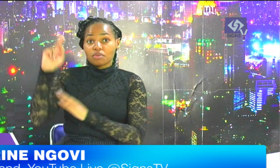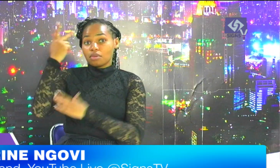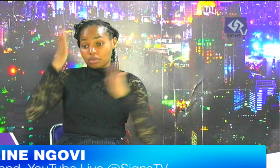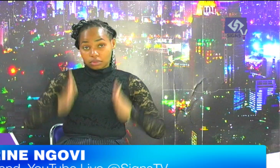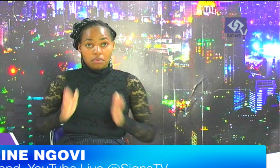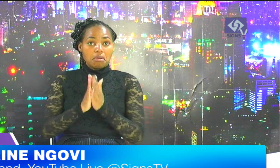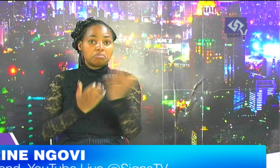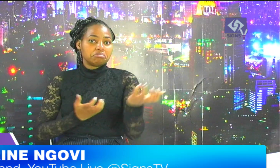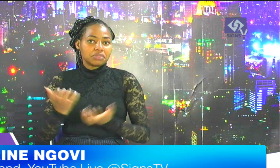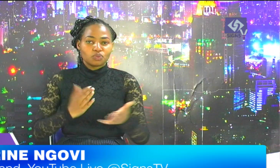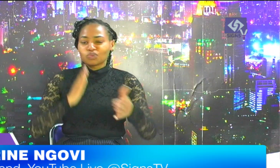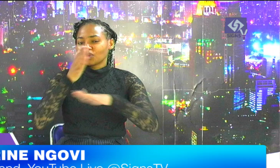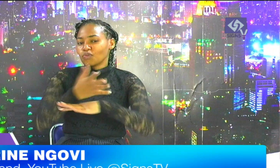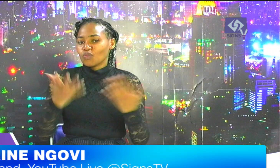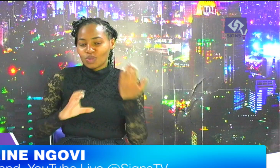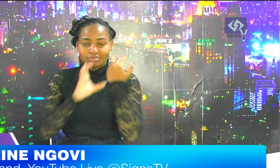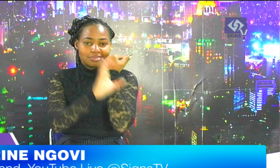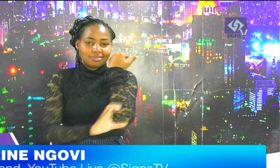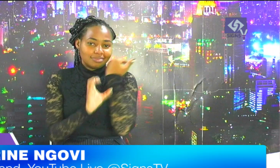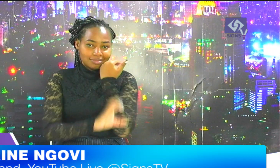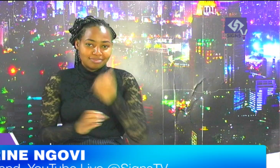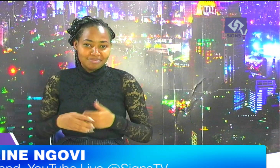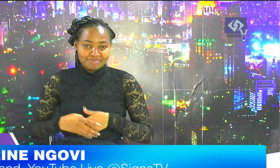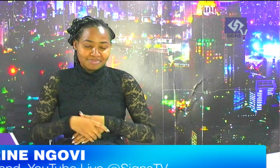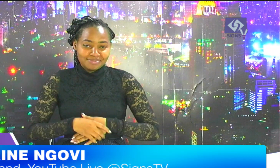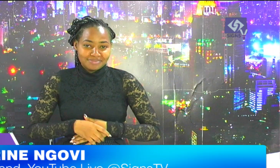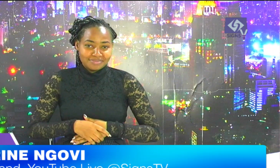affected millions of Kenyans and businesses across the country.